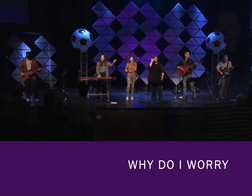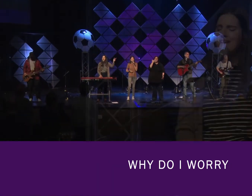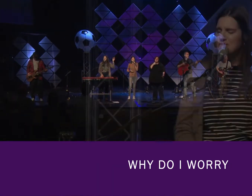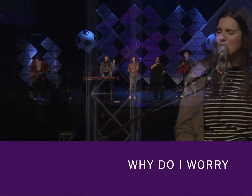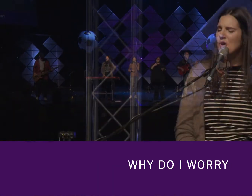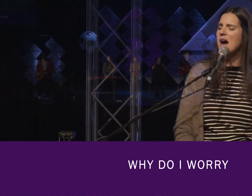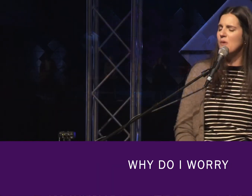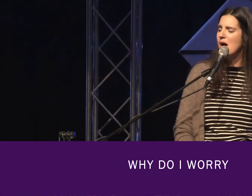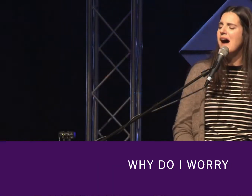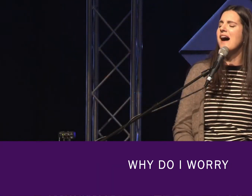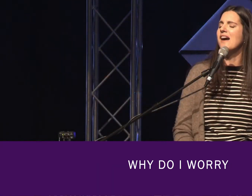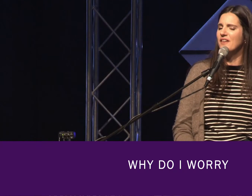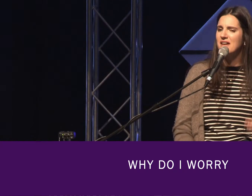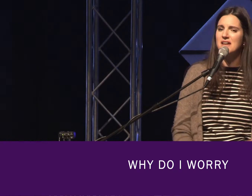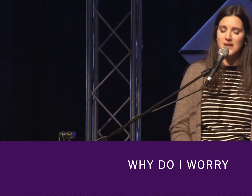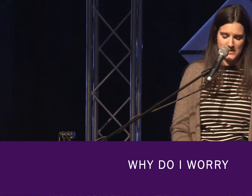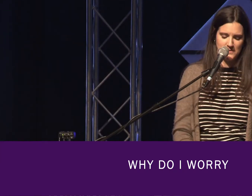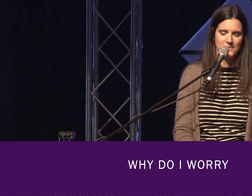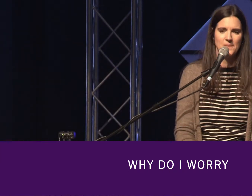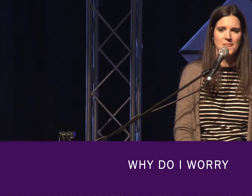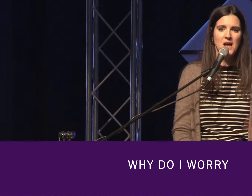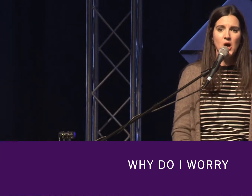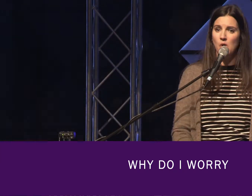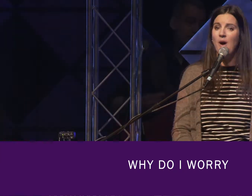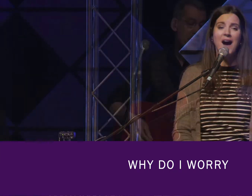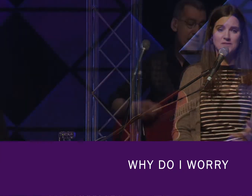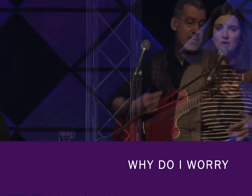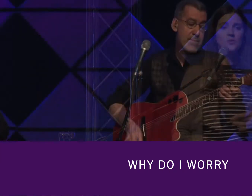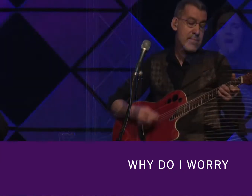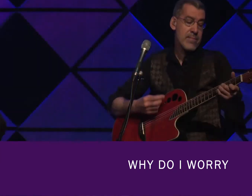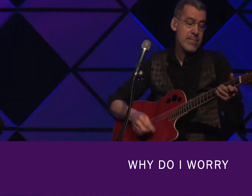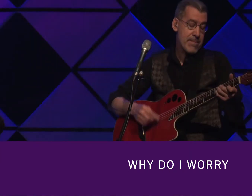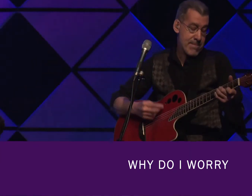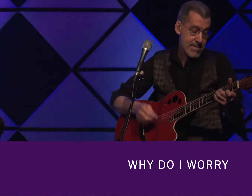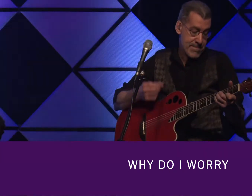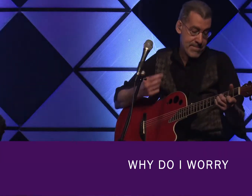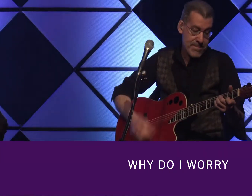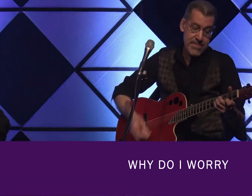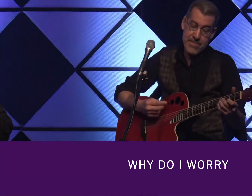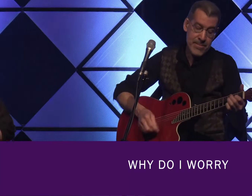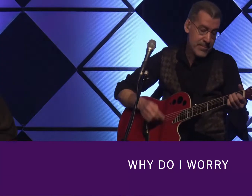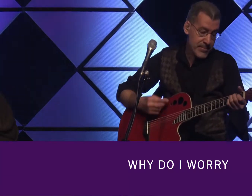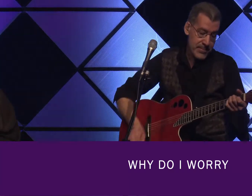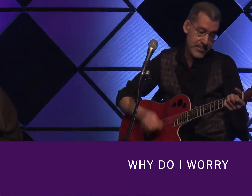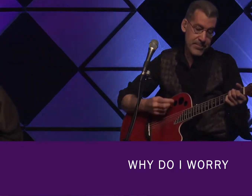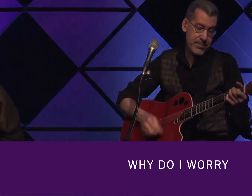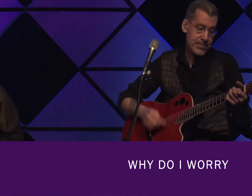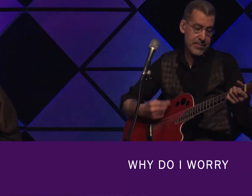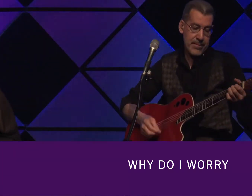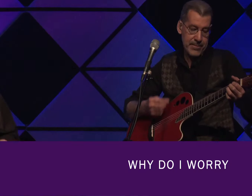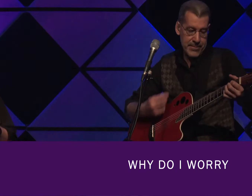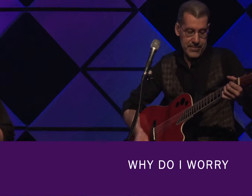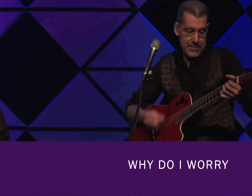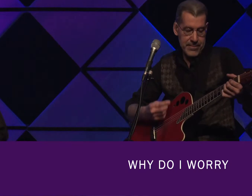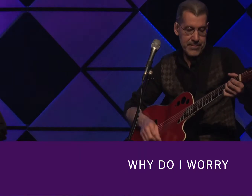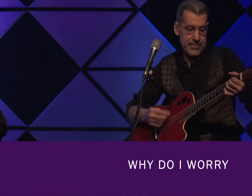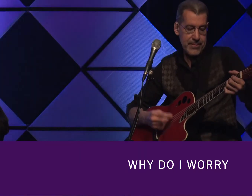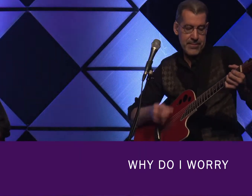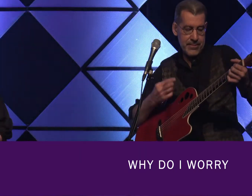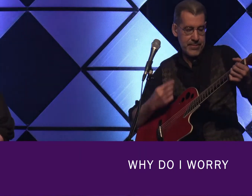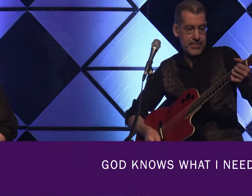does. Why do I worry? Why do I worry? Why do